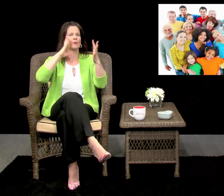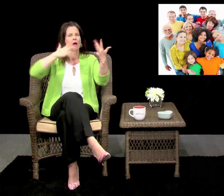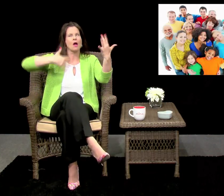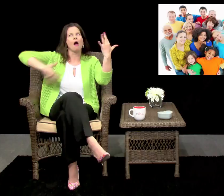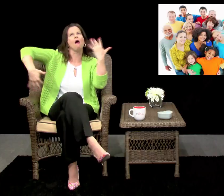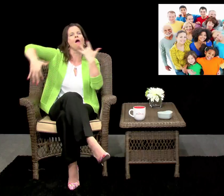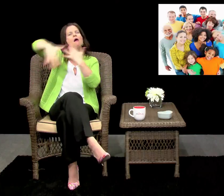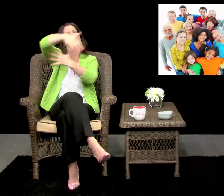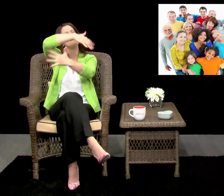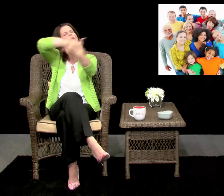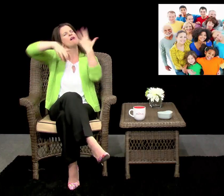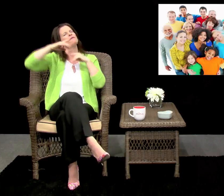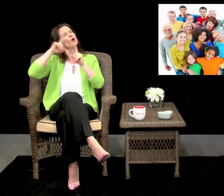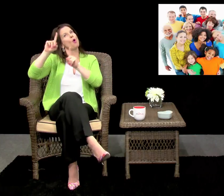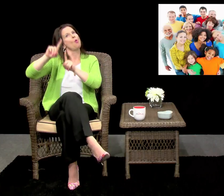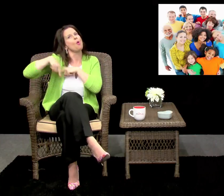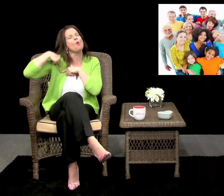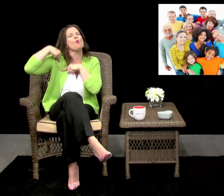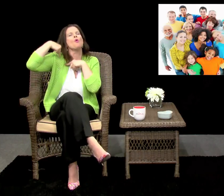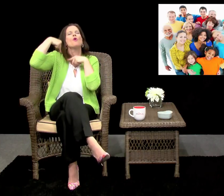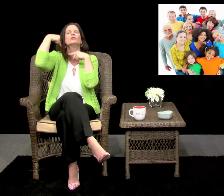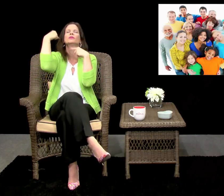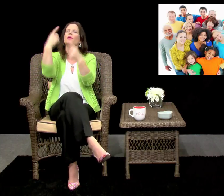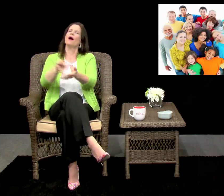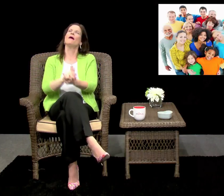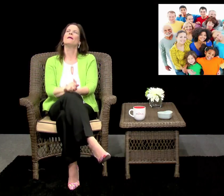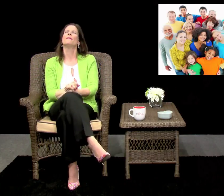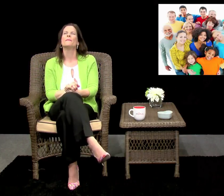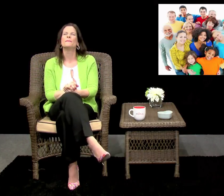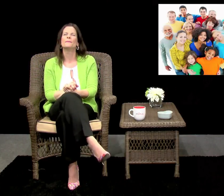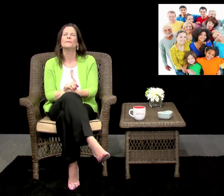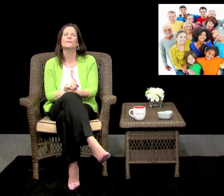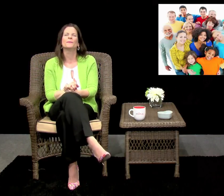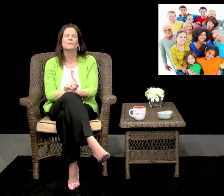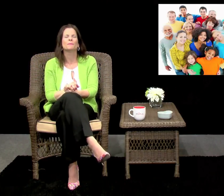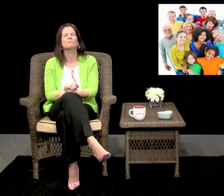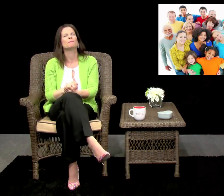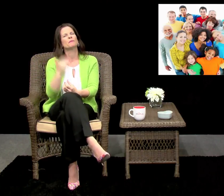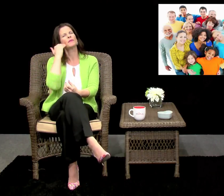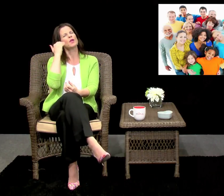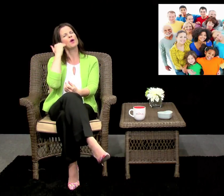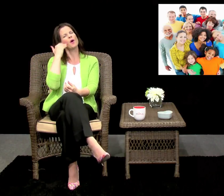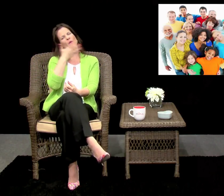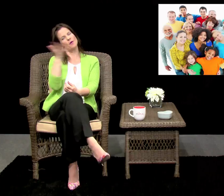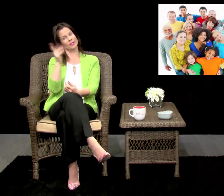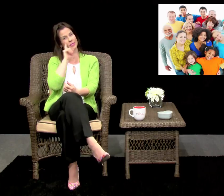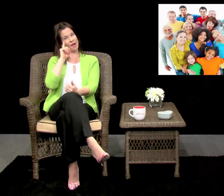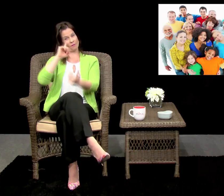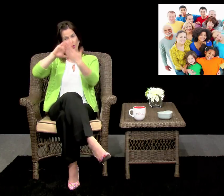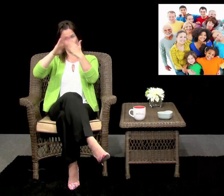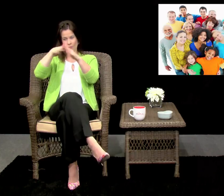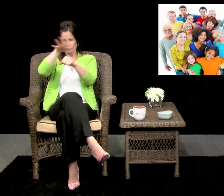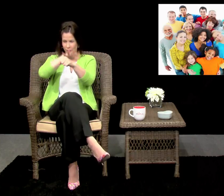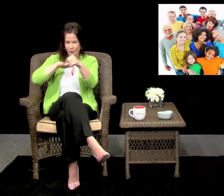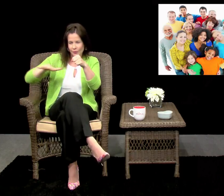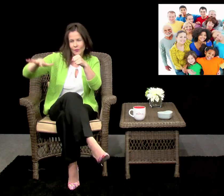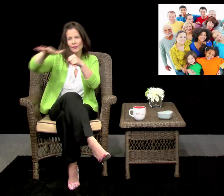And there's a buzz all through the deaf community, and this has been going on for a while. You know, the deaf